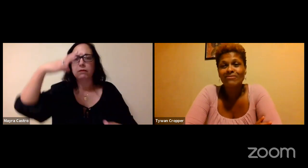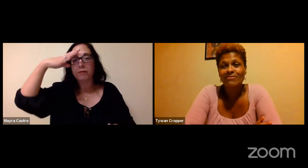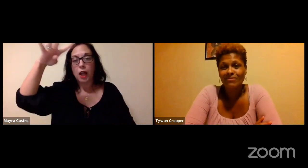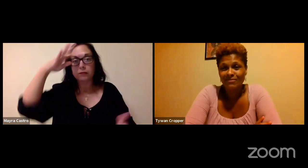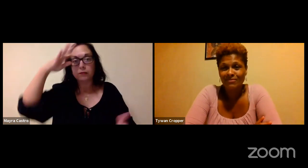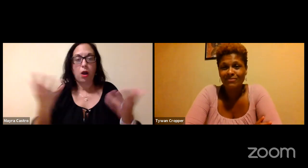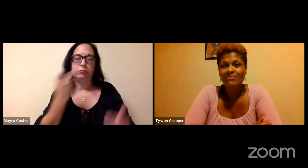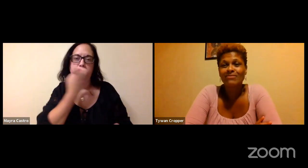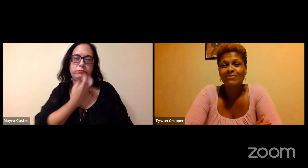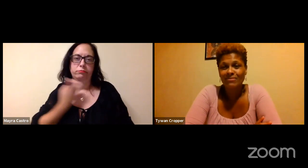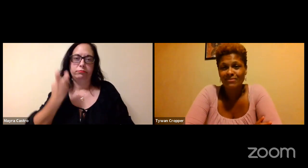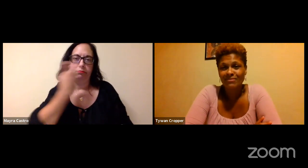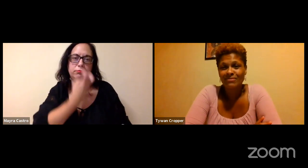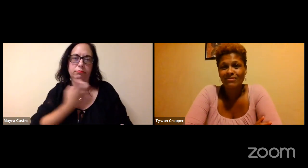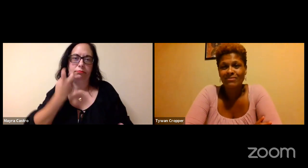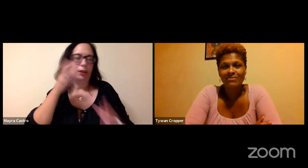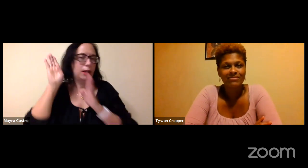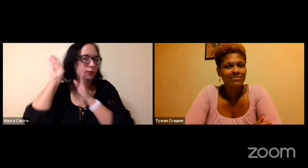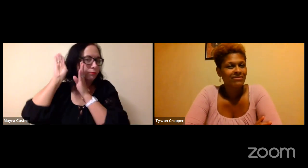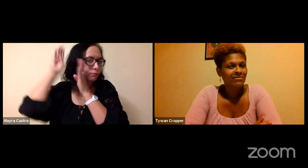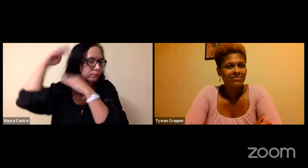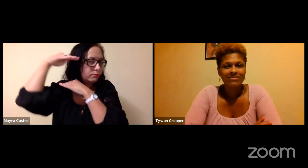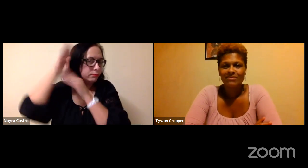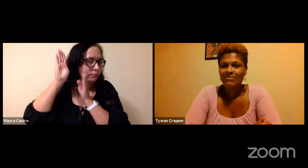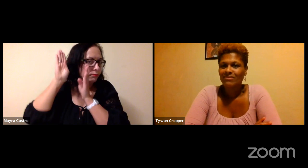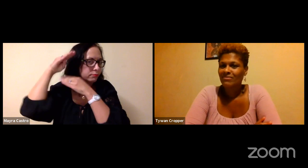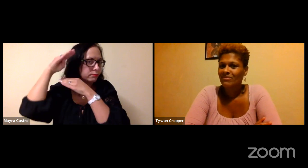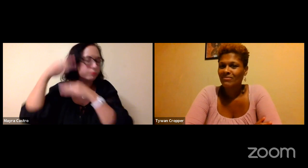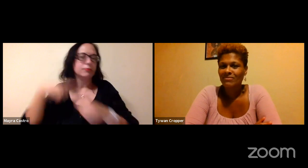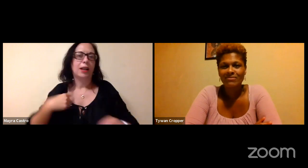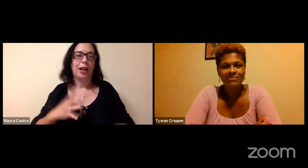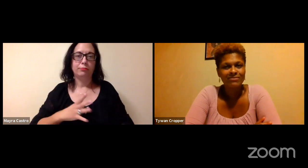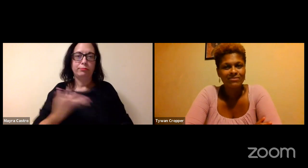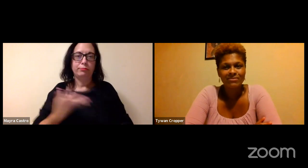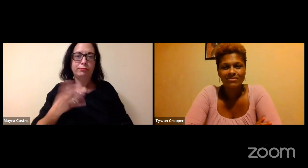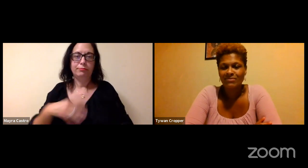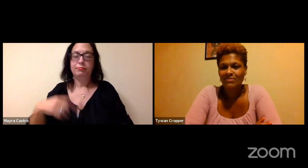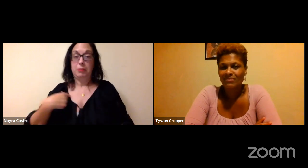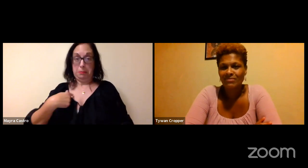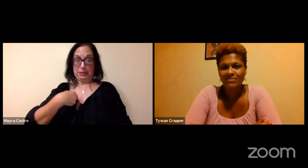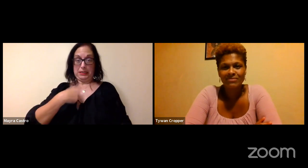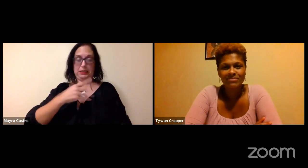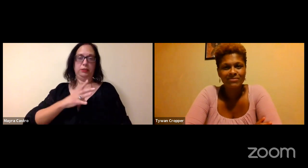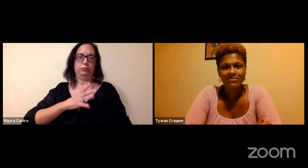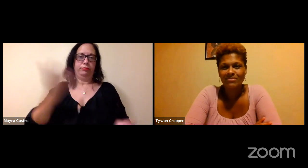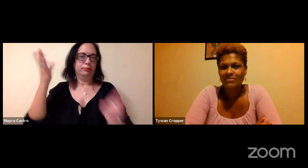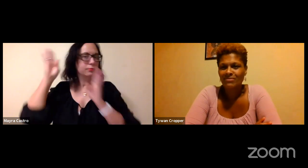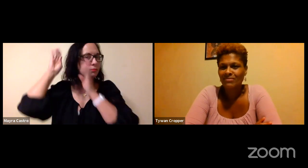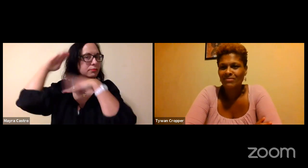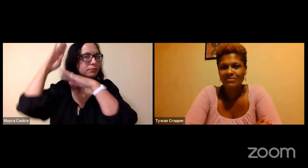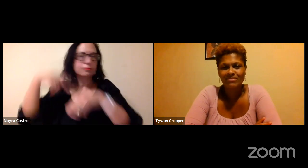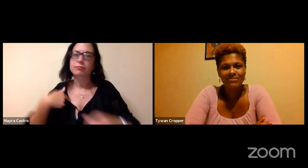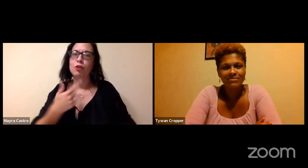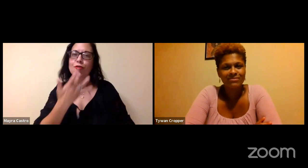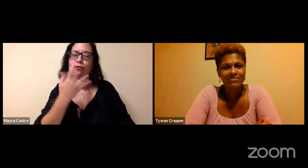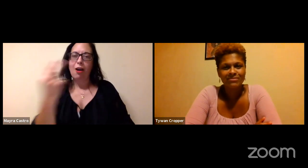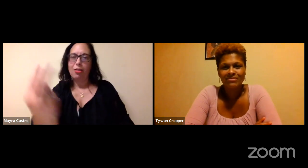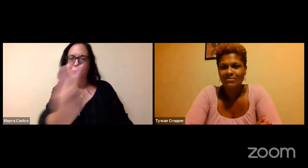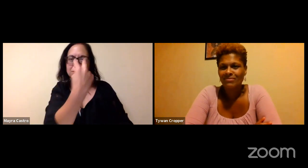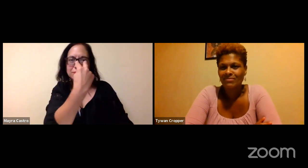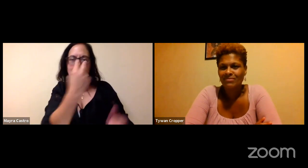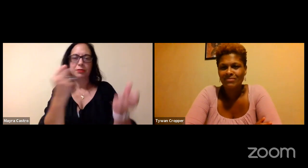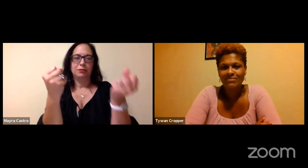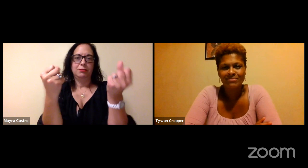Many of these kids are mainstreamed. They're put in oral programs. They're not put